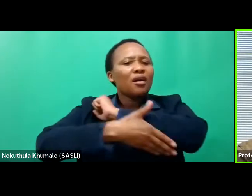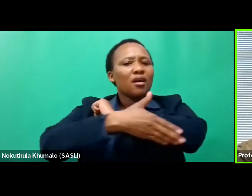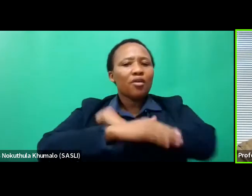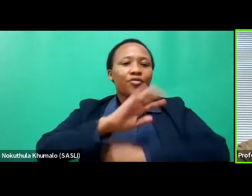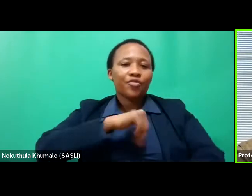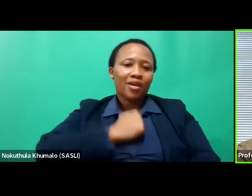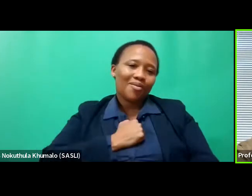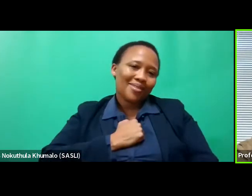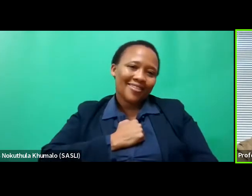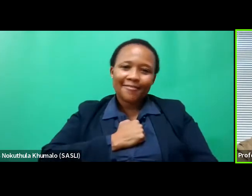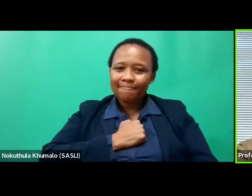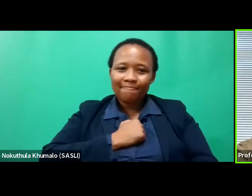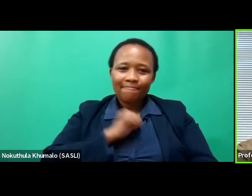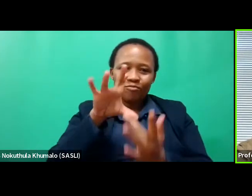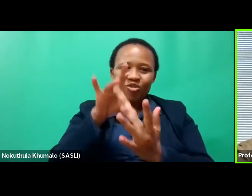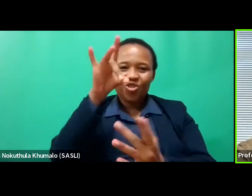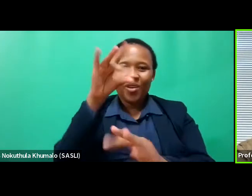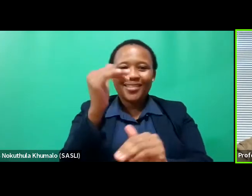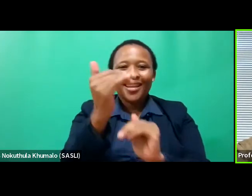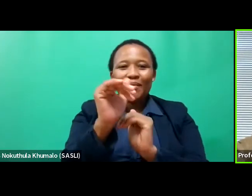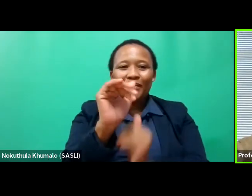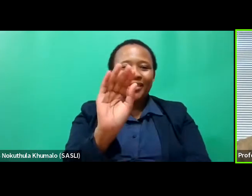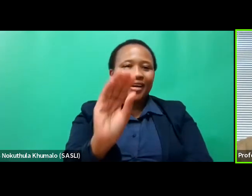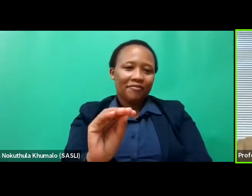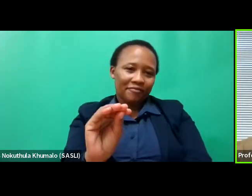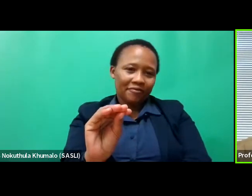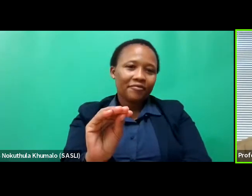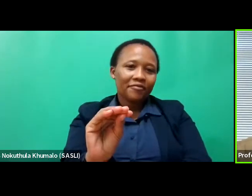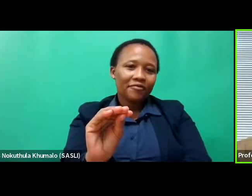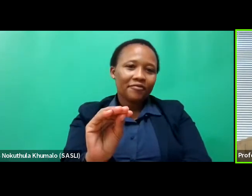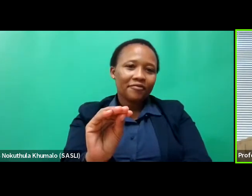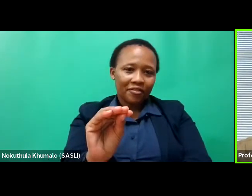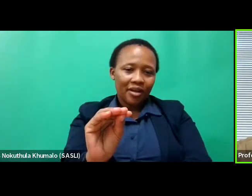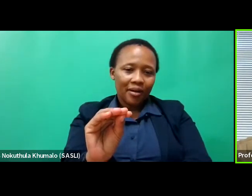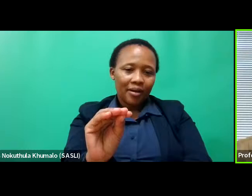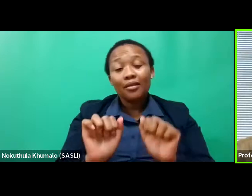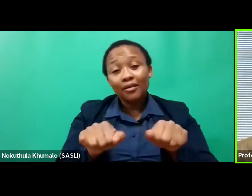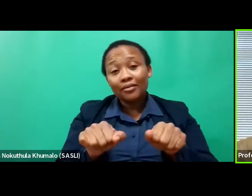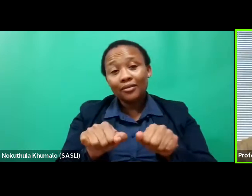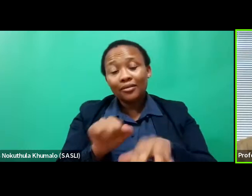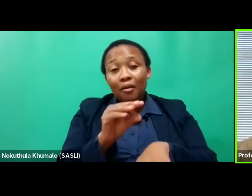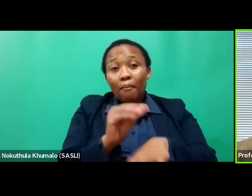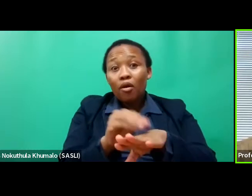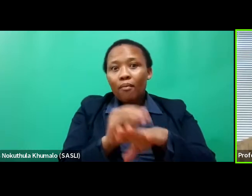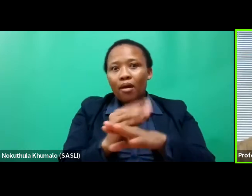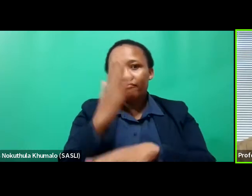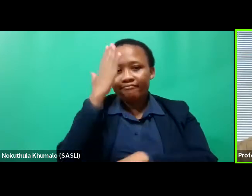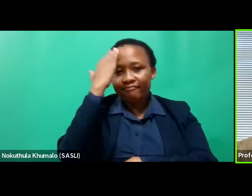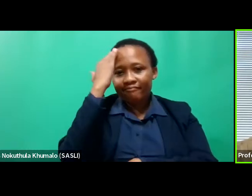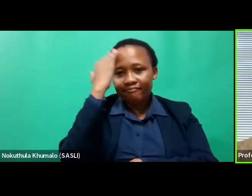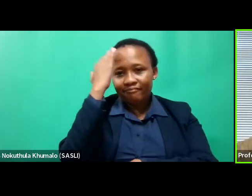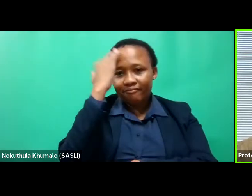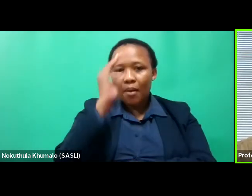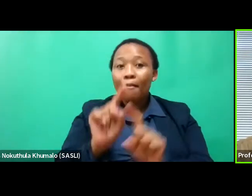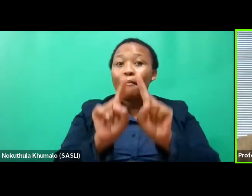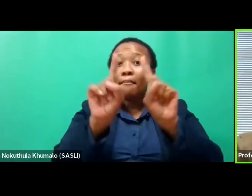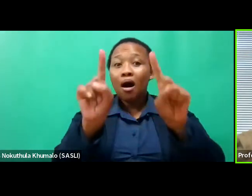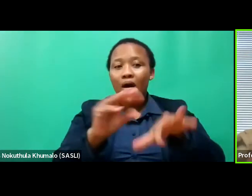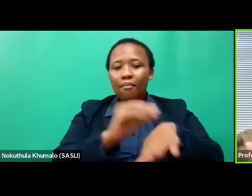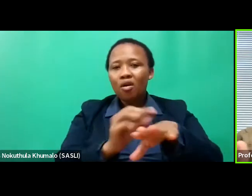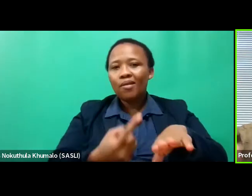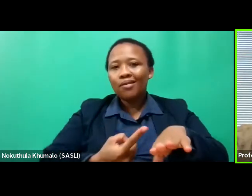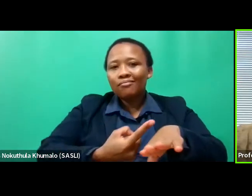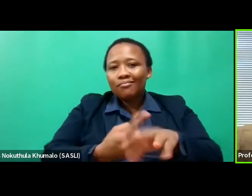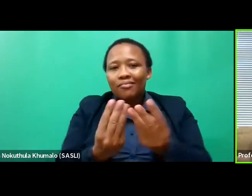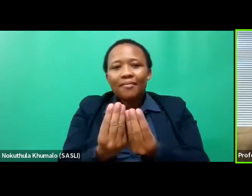choices. And so we know there are problems, but how do we resolve these problems? So